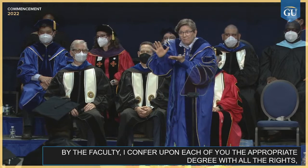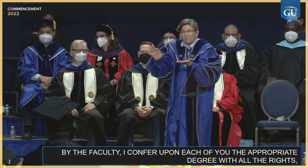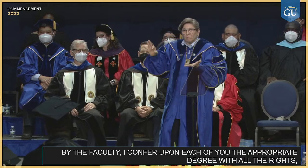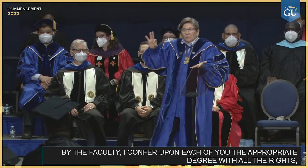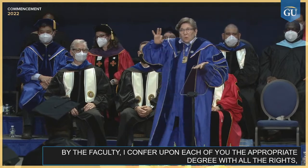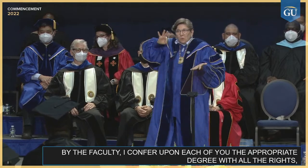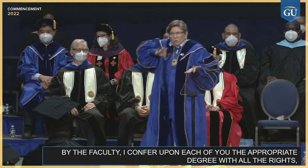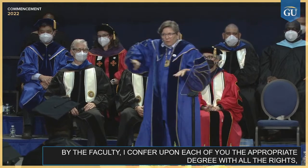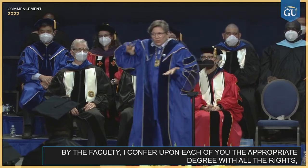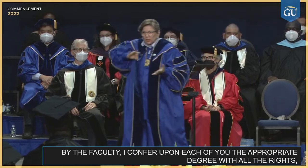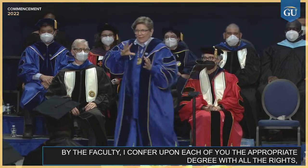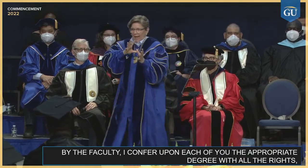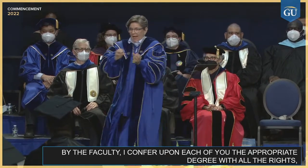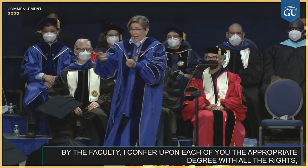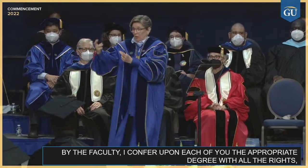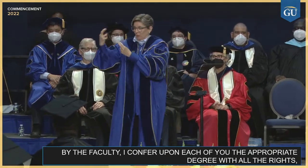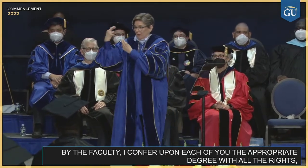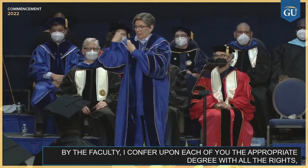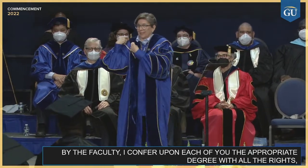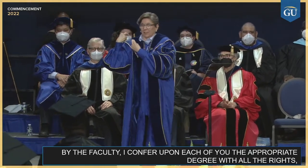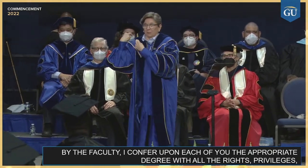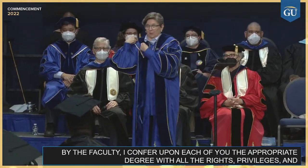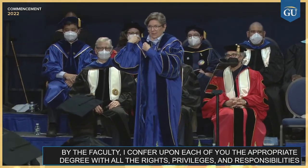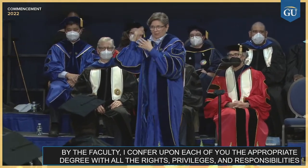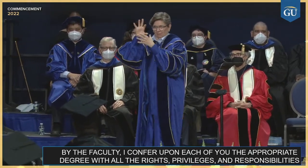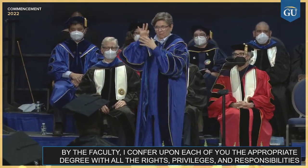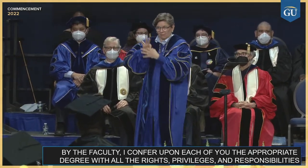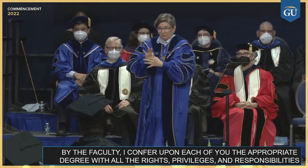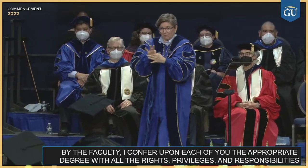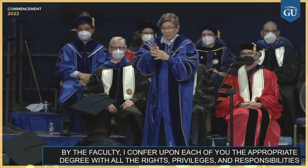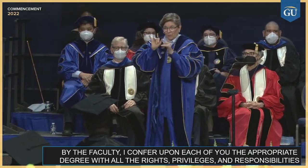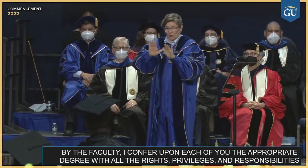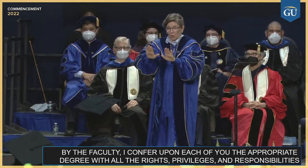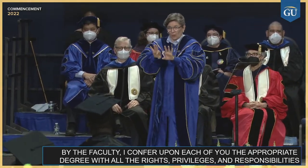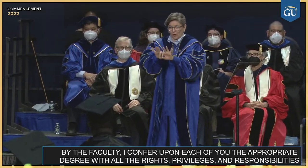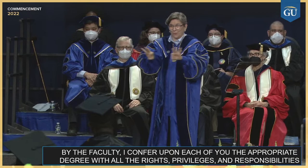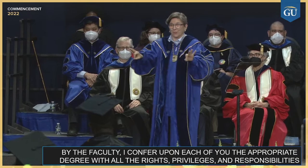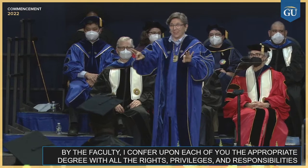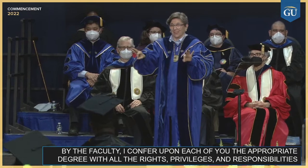privileges, and responsibilities thereto appertaining.